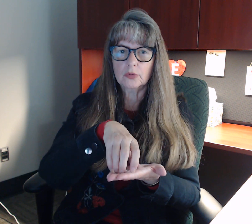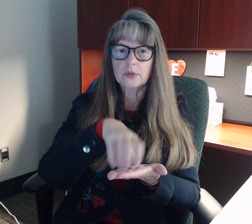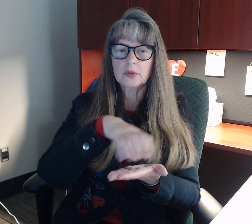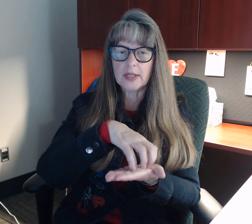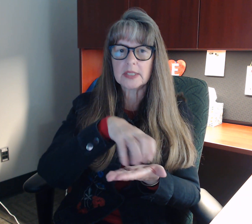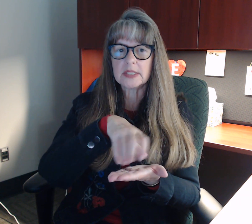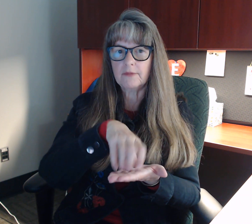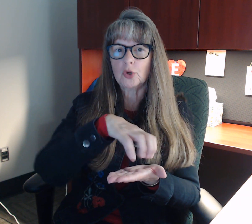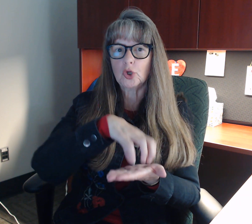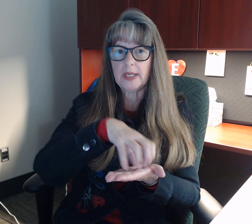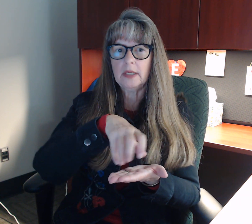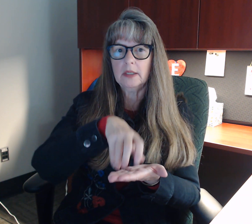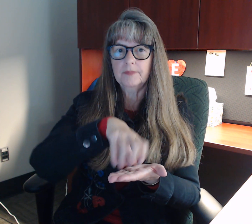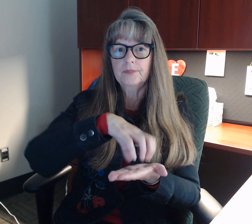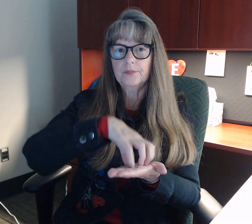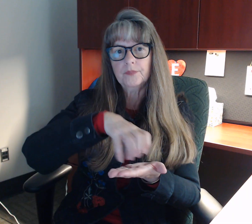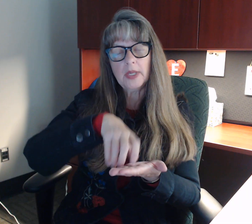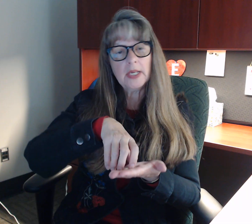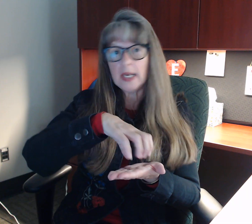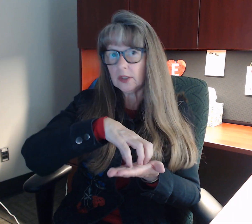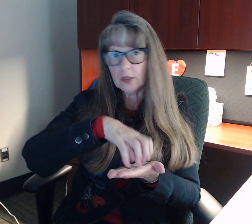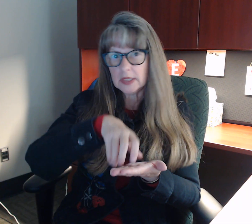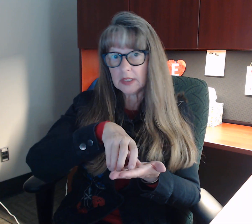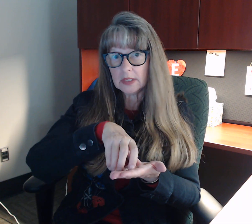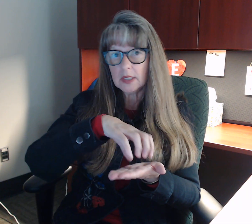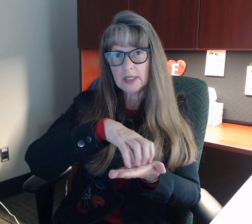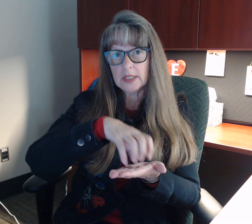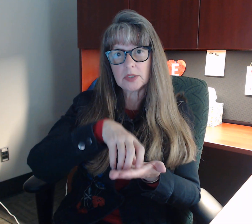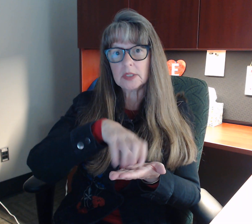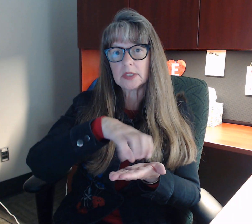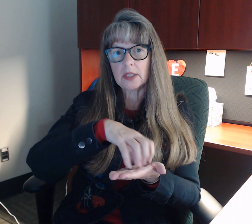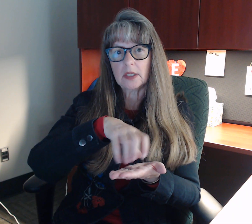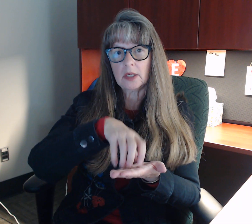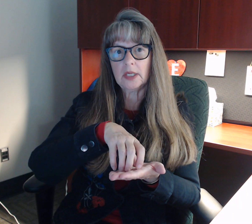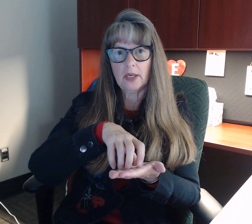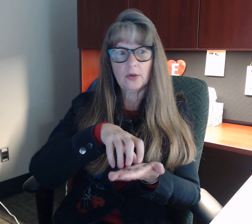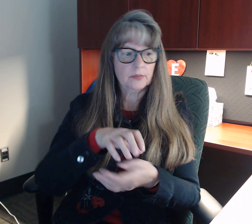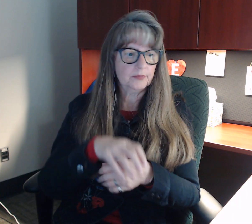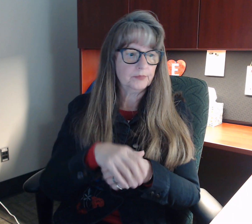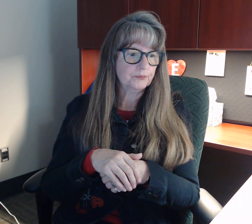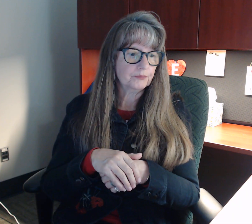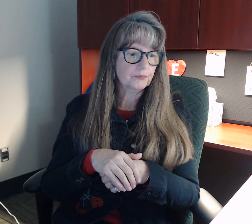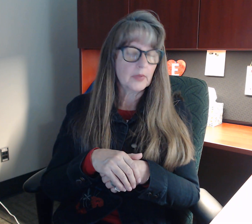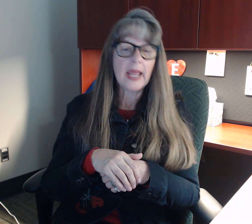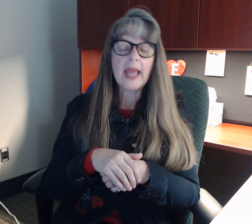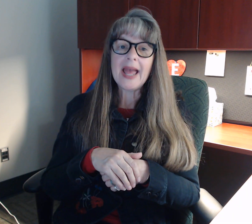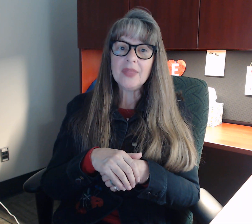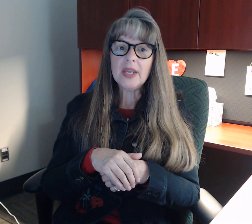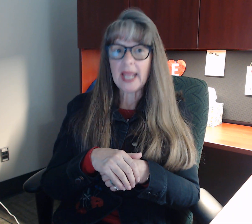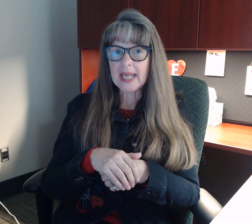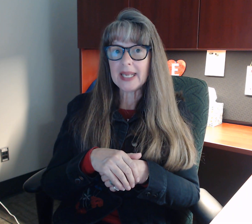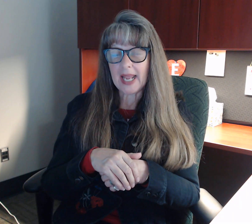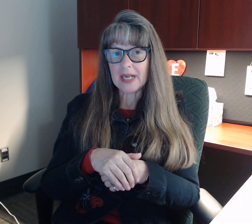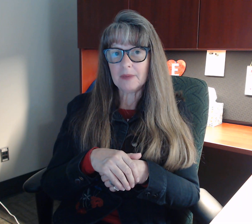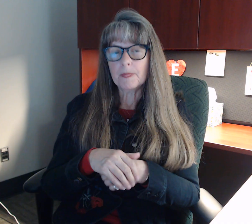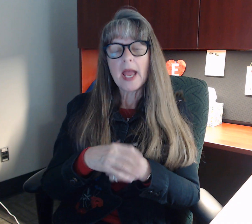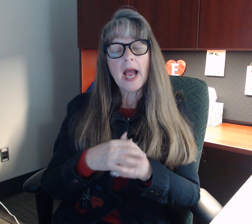So that's the sign for cookie. Any kind of cookie is like a cookie cutter. And then a candy cane. I saw